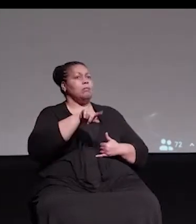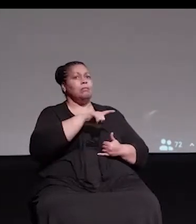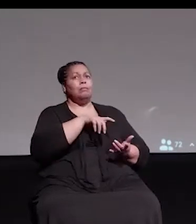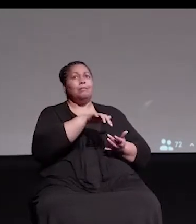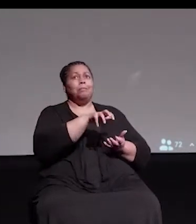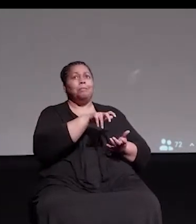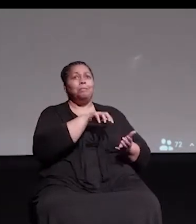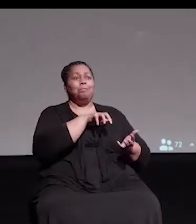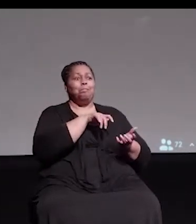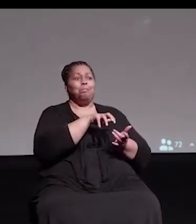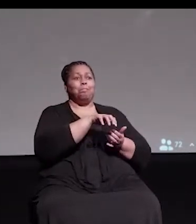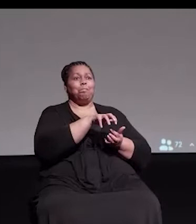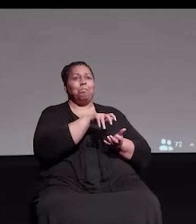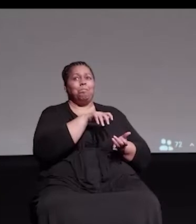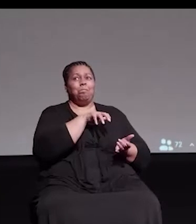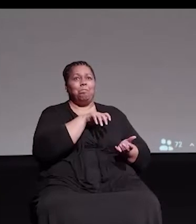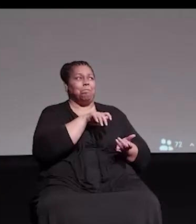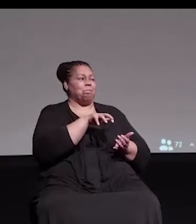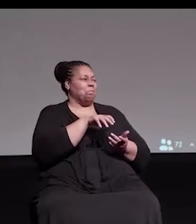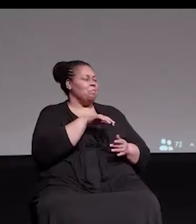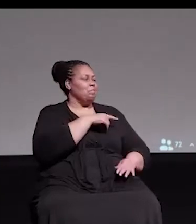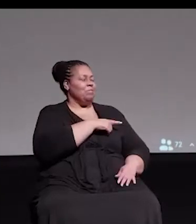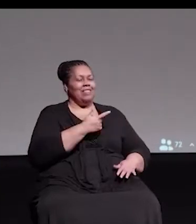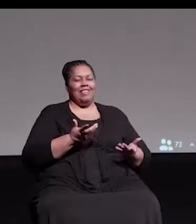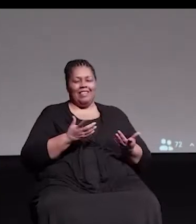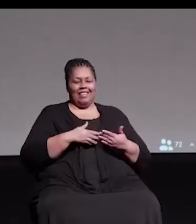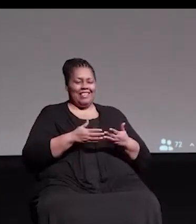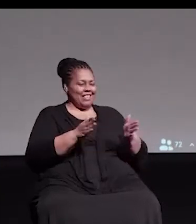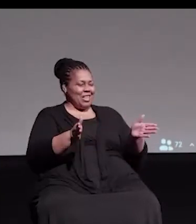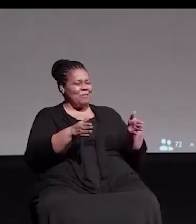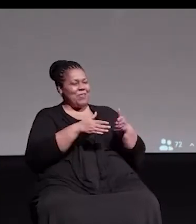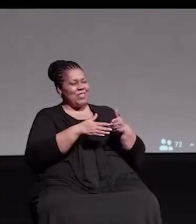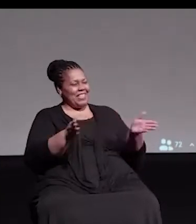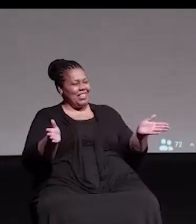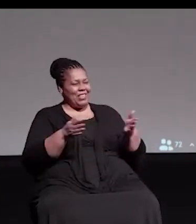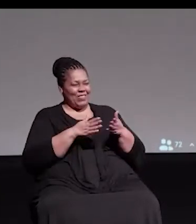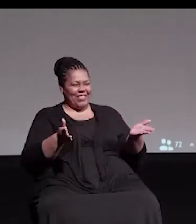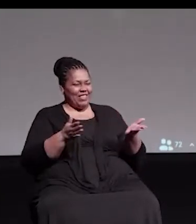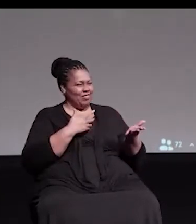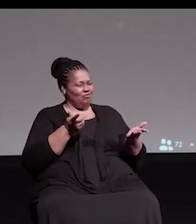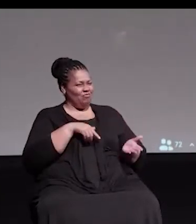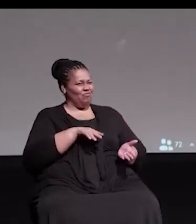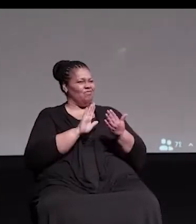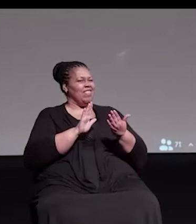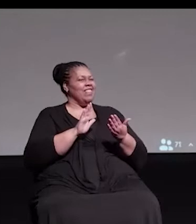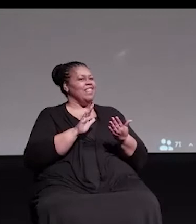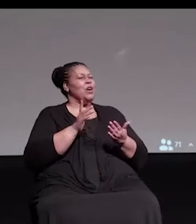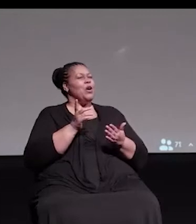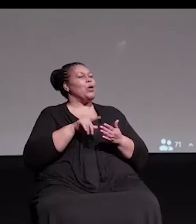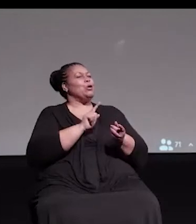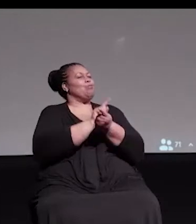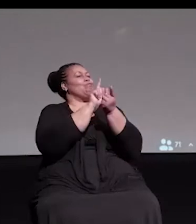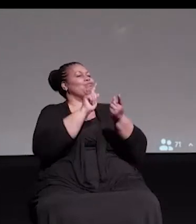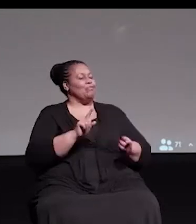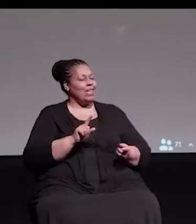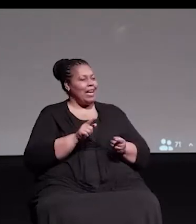But there's this like, okay, so in the general public, okay, where do you like encounter what an editor is, like besides the publishing